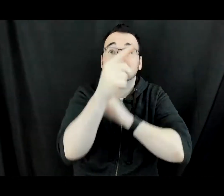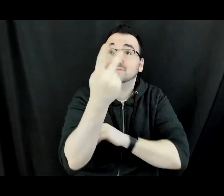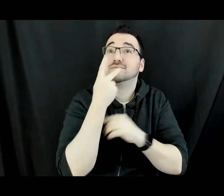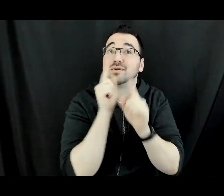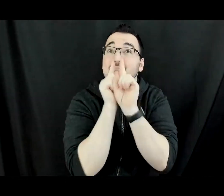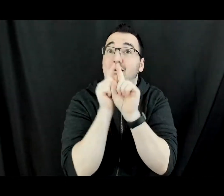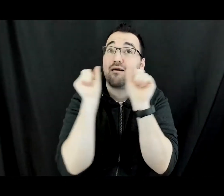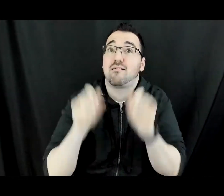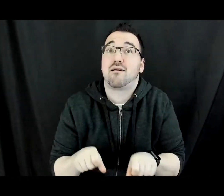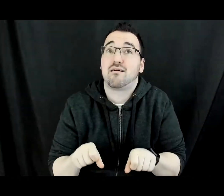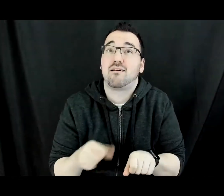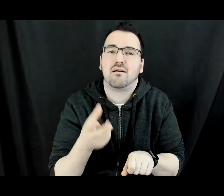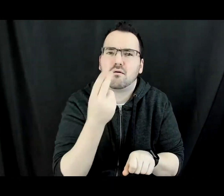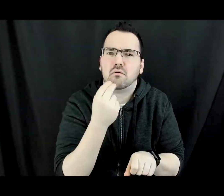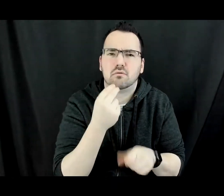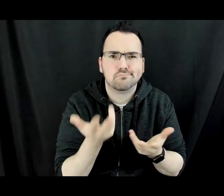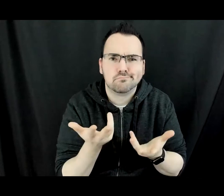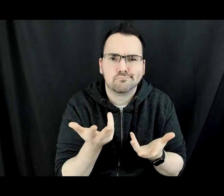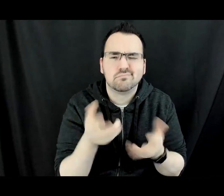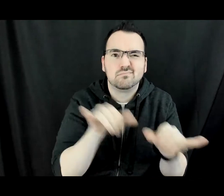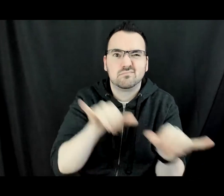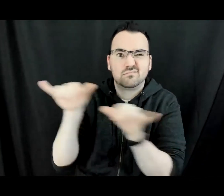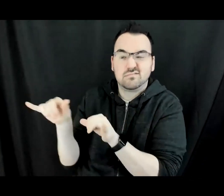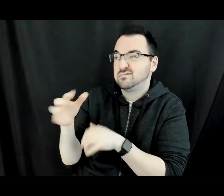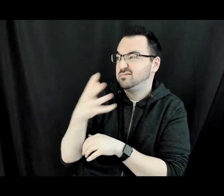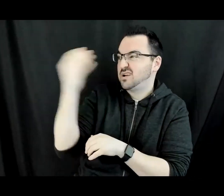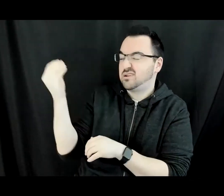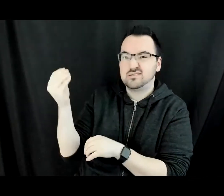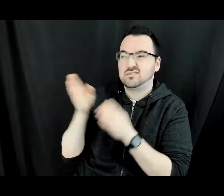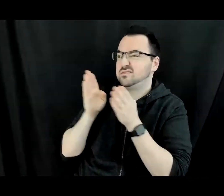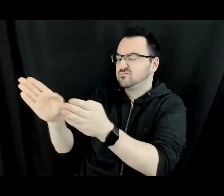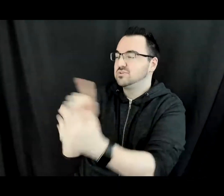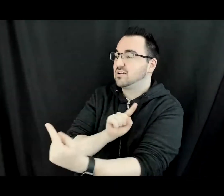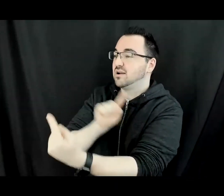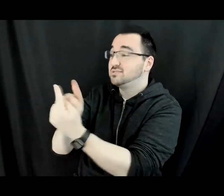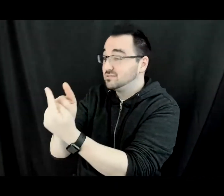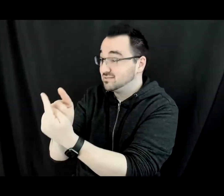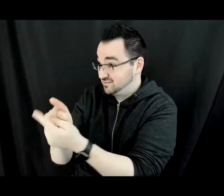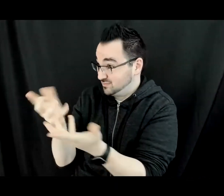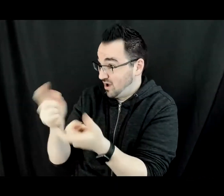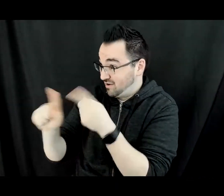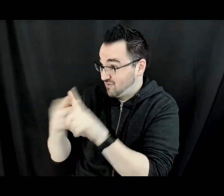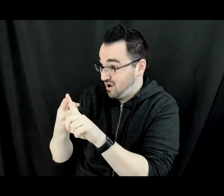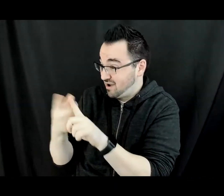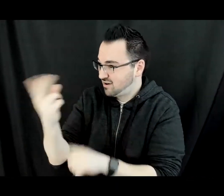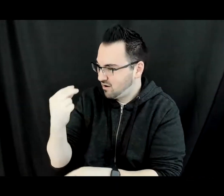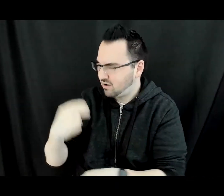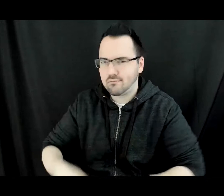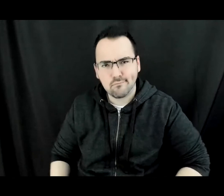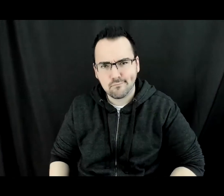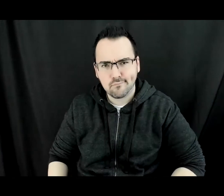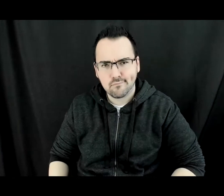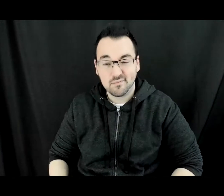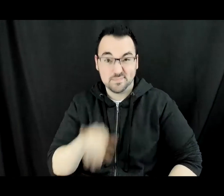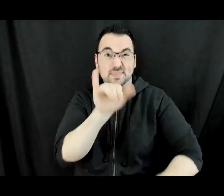stranger on the street and say, "Will you be my friend?" It doesn't work like that. Mentor relationships are relationships like any others. And if I